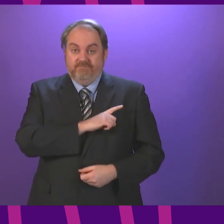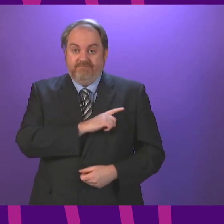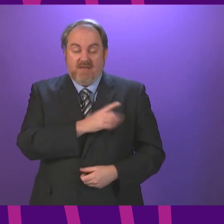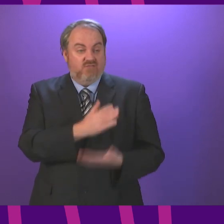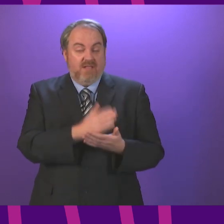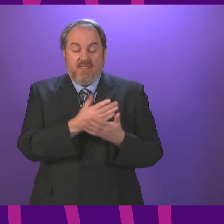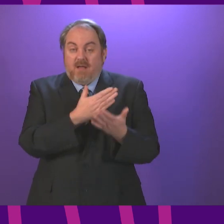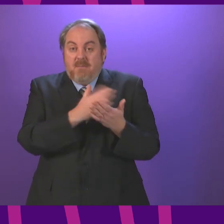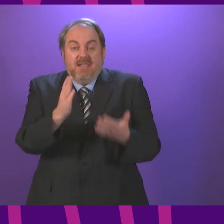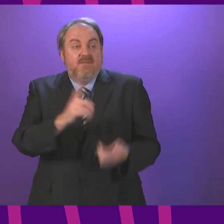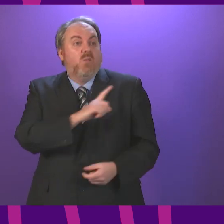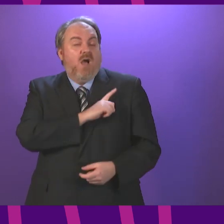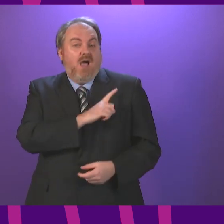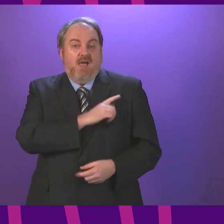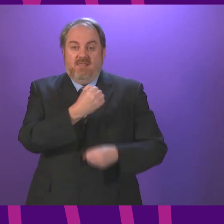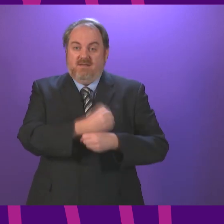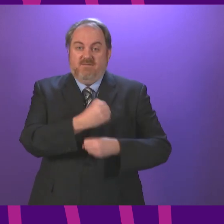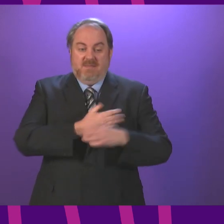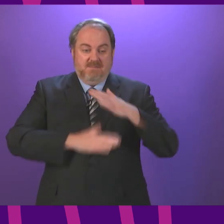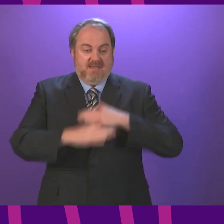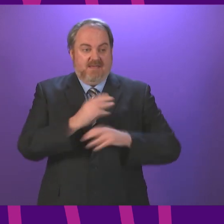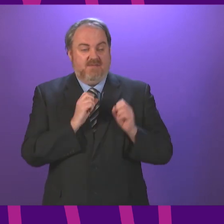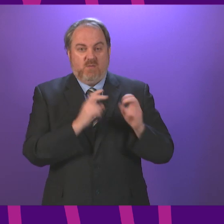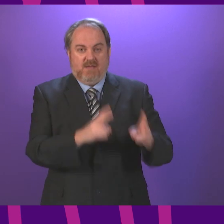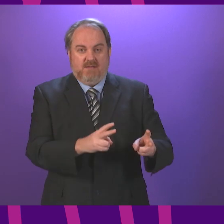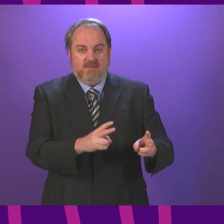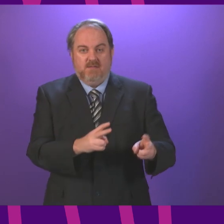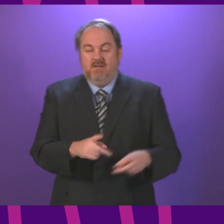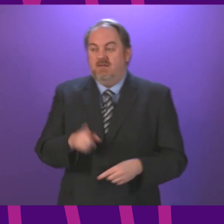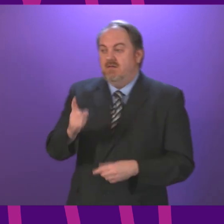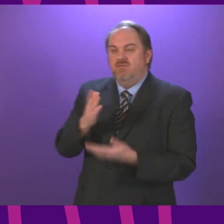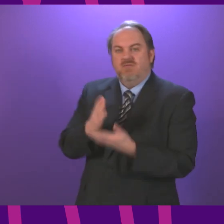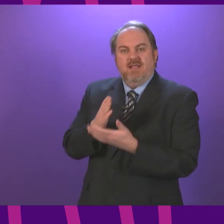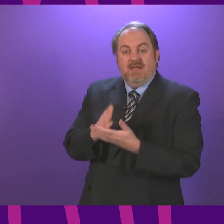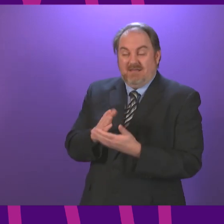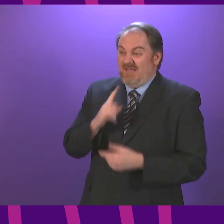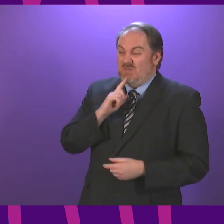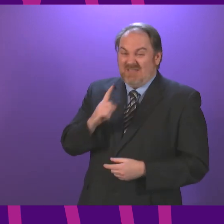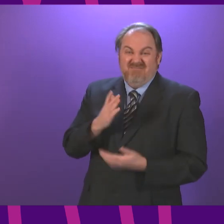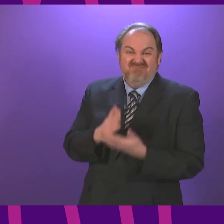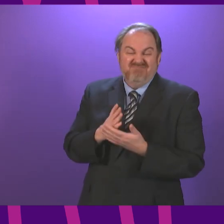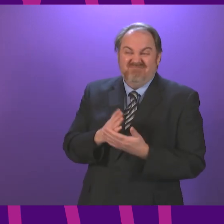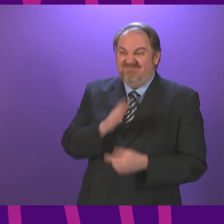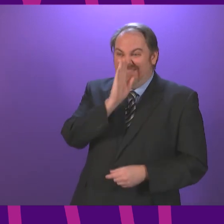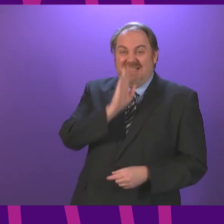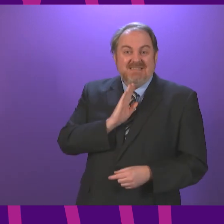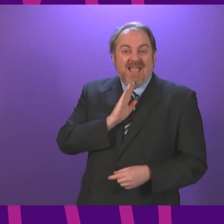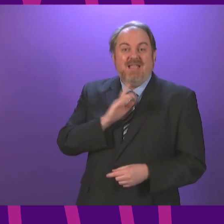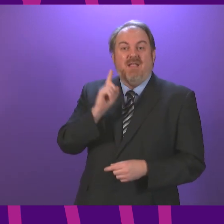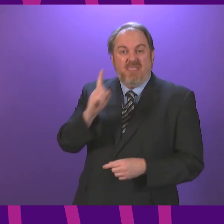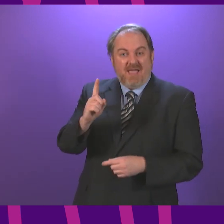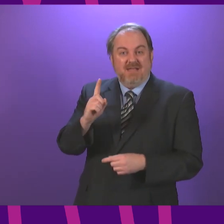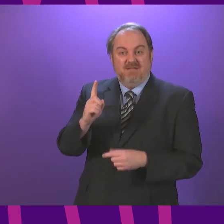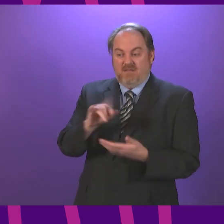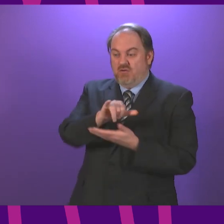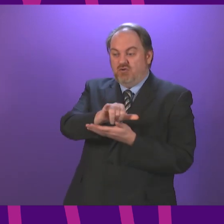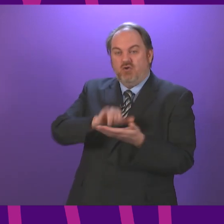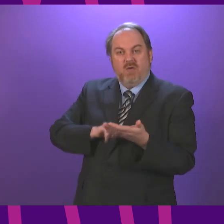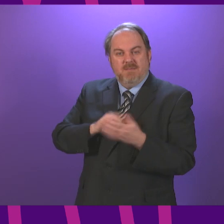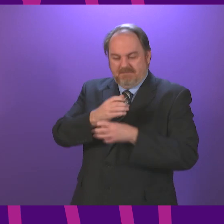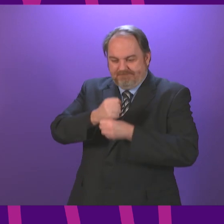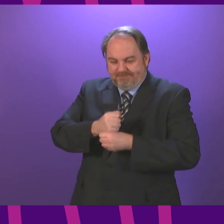inexplicable. They refused to, and I quote, rehearse the regrettable way in which the document disclosure has unfolded.